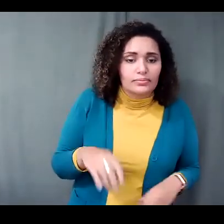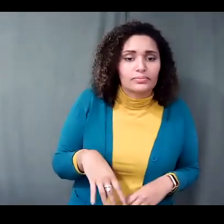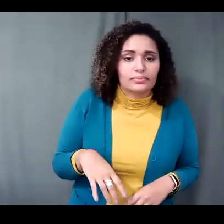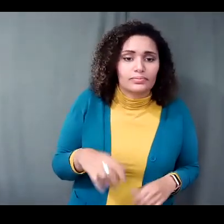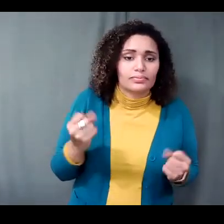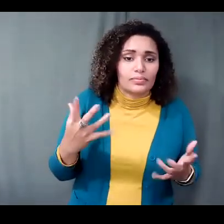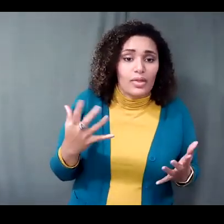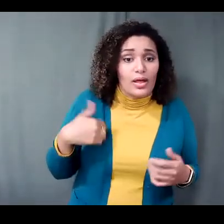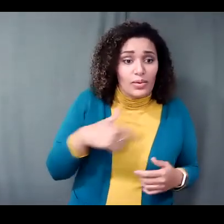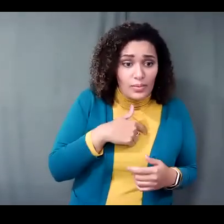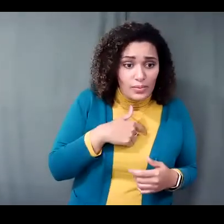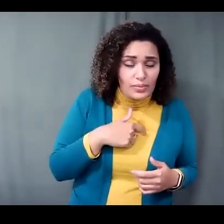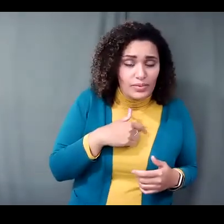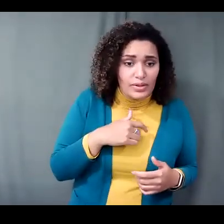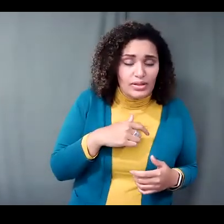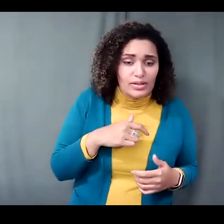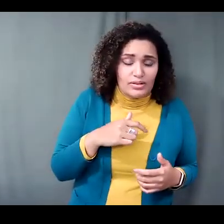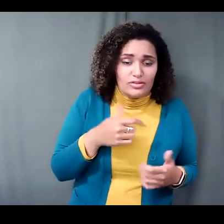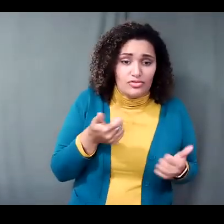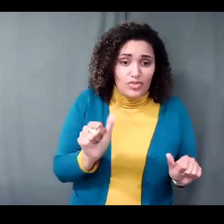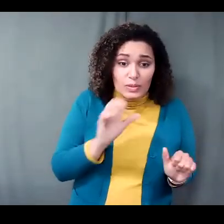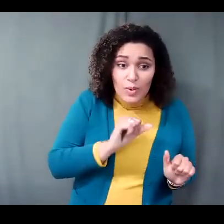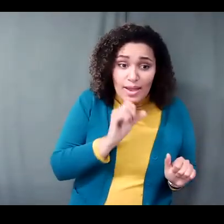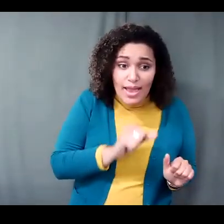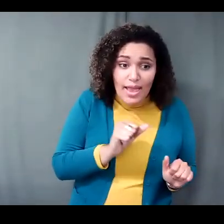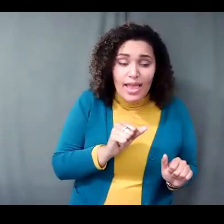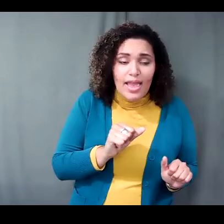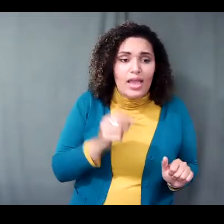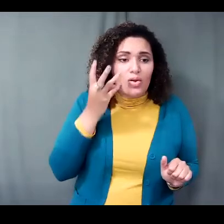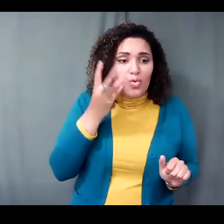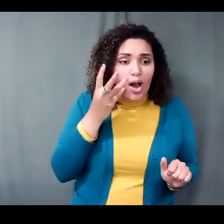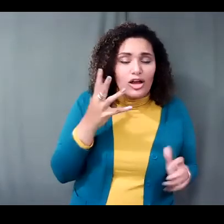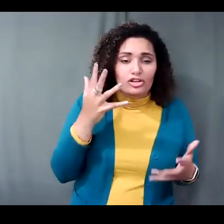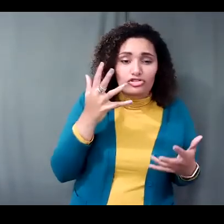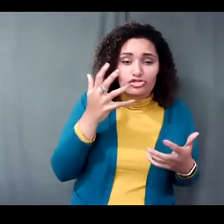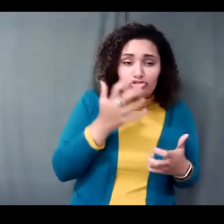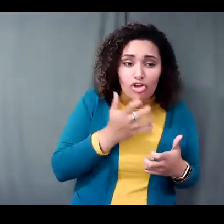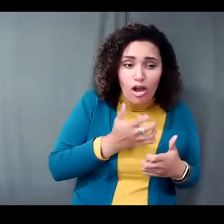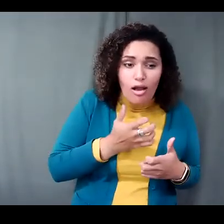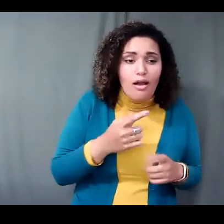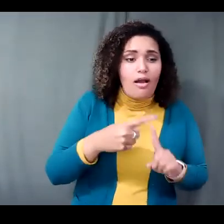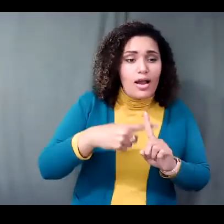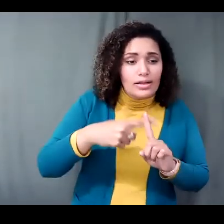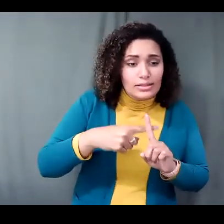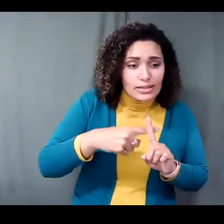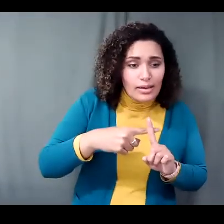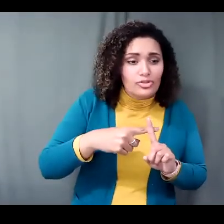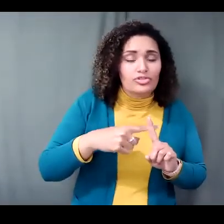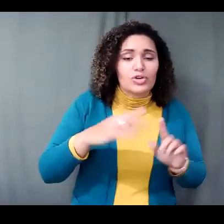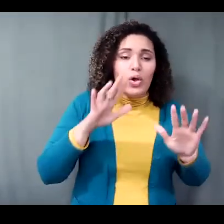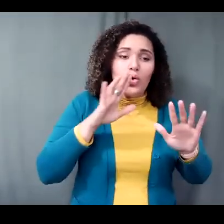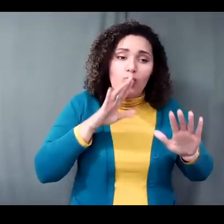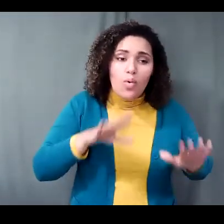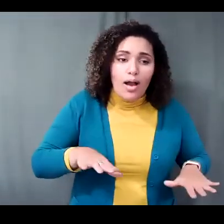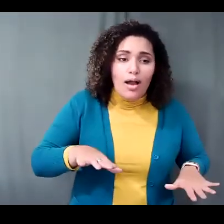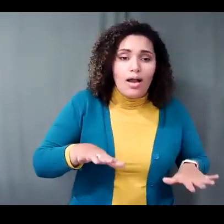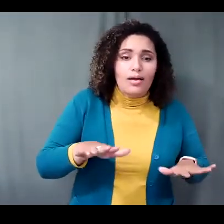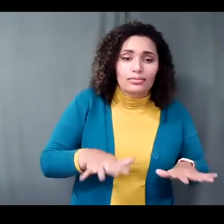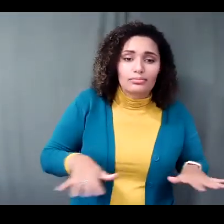do when we're trying to age wines is keep them in a dark, temperature stable, calm, quiet, kind